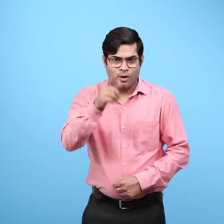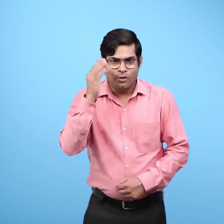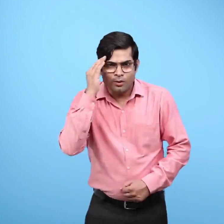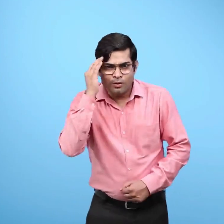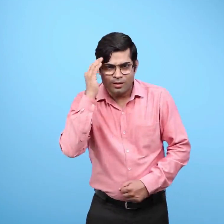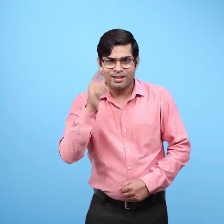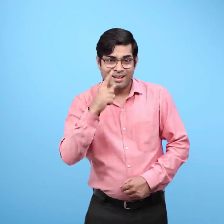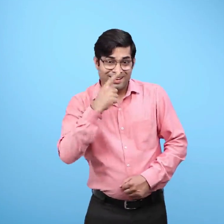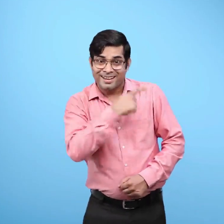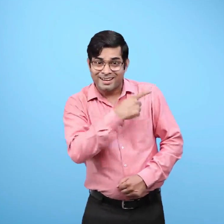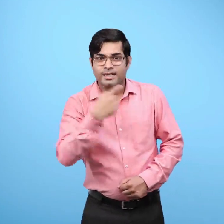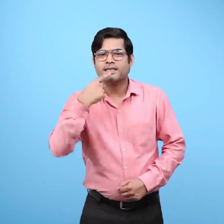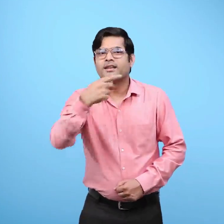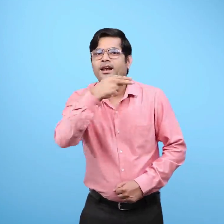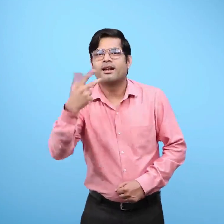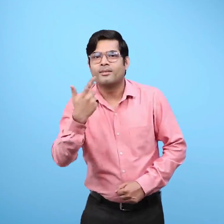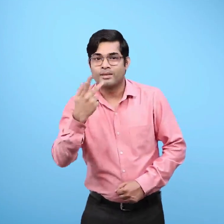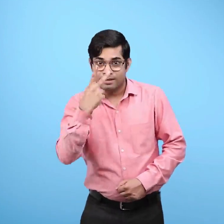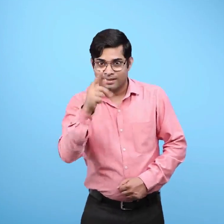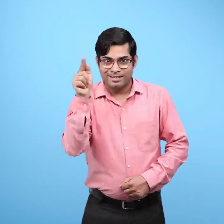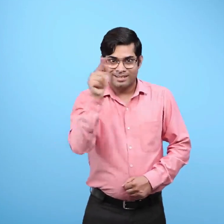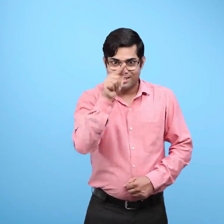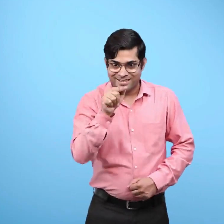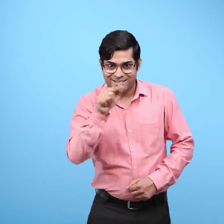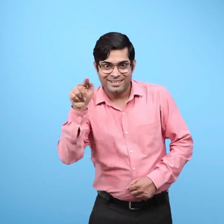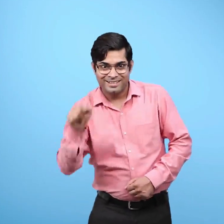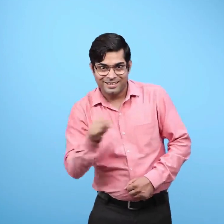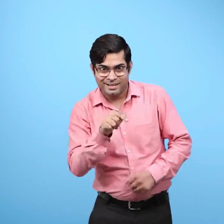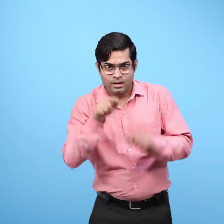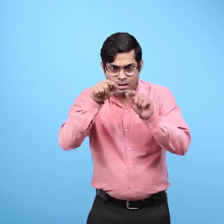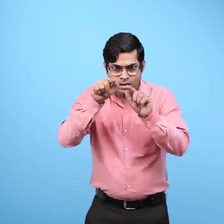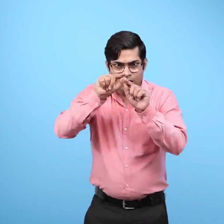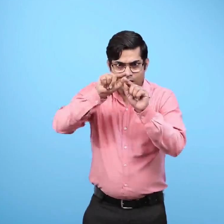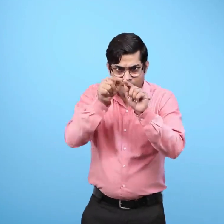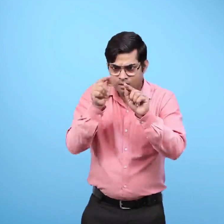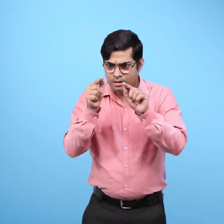"You know, there are angles in the letters of our names too."